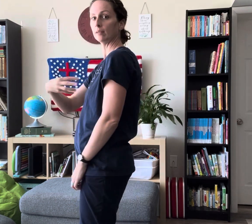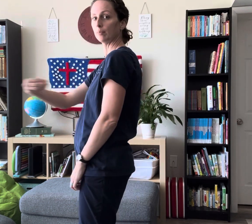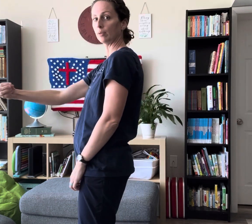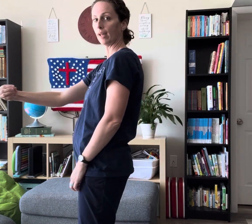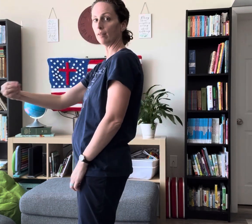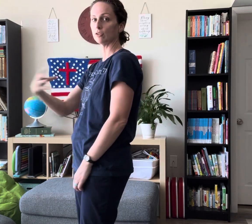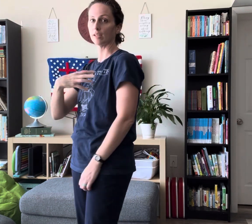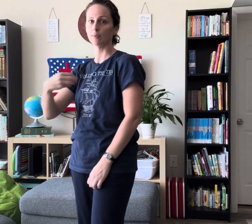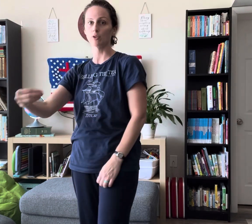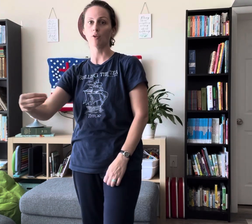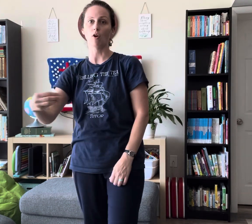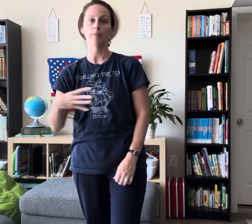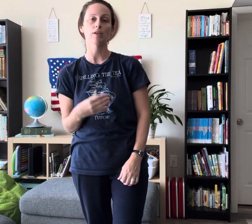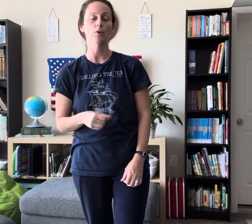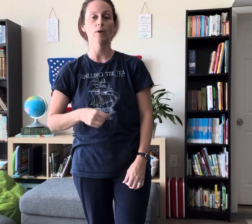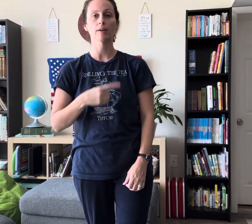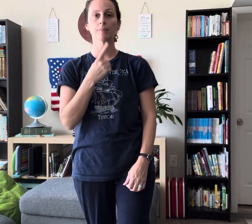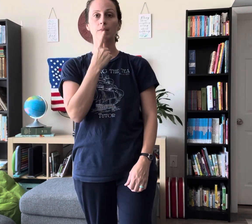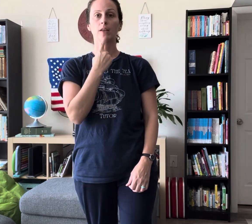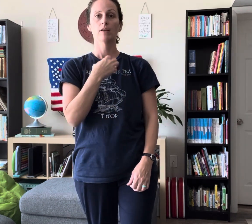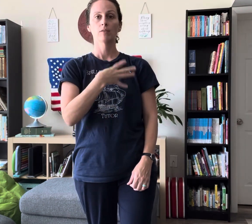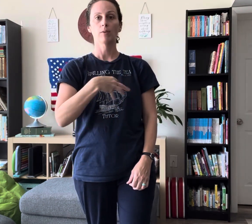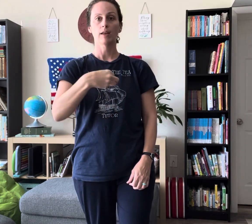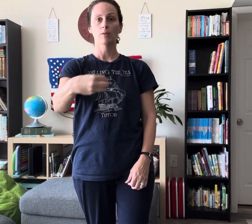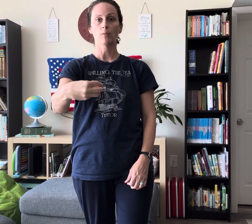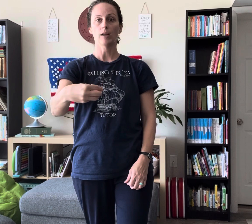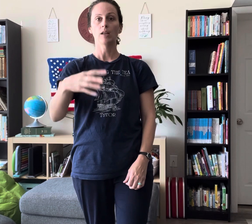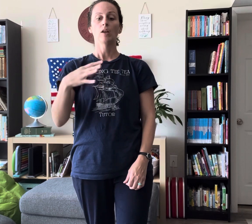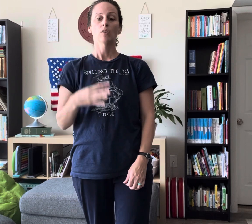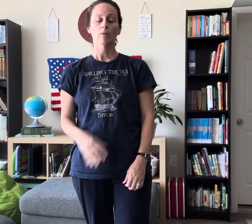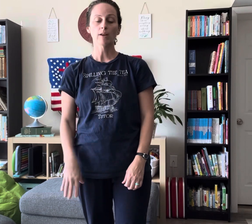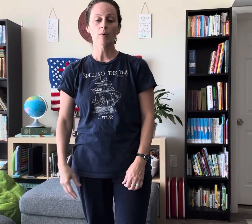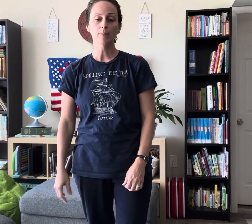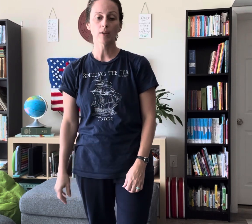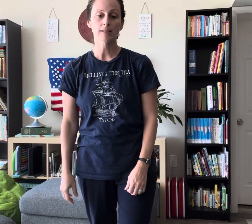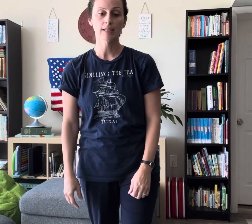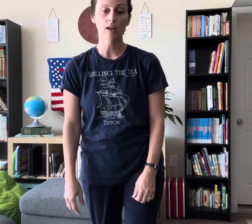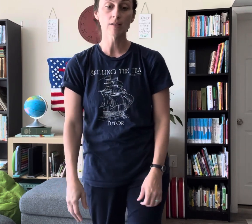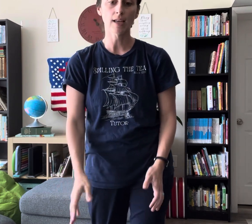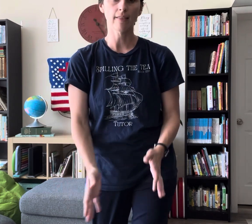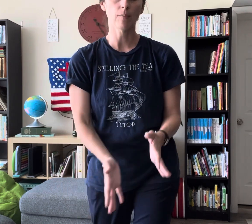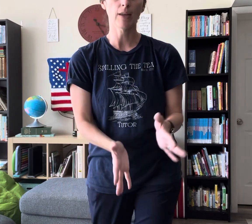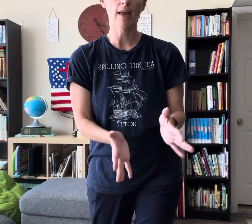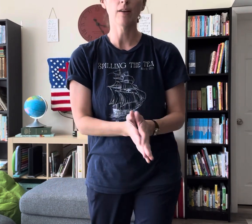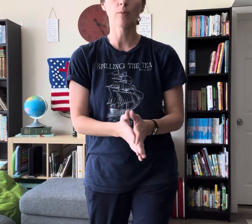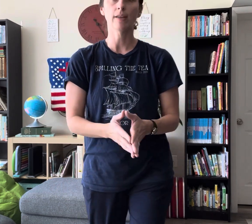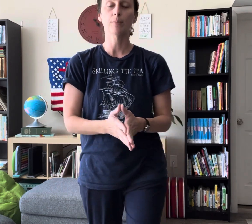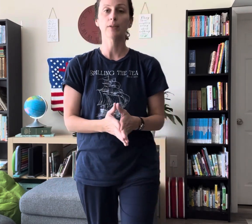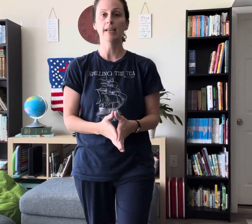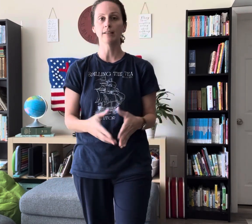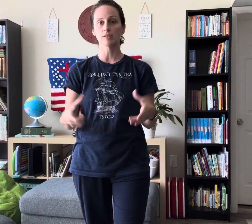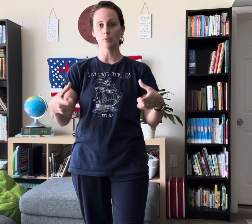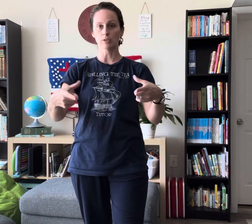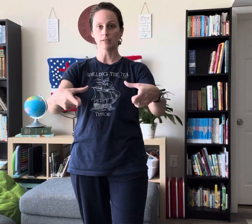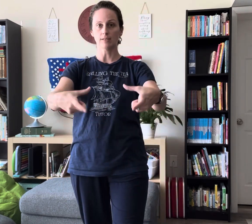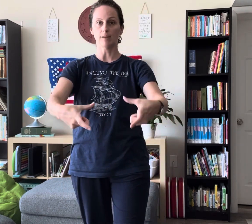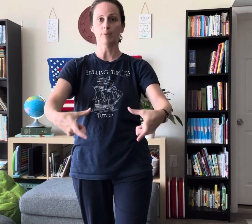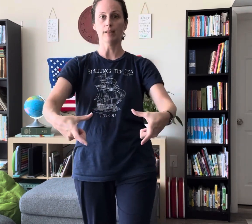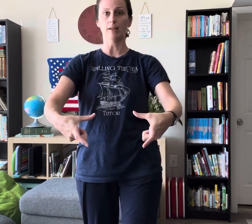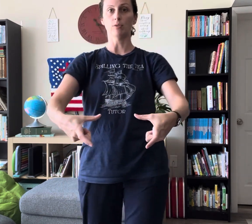pull out, just like we do for Albany, New York. Red, white. Red and white blood cells, and then we end with platelets. We're just gonna sign plate, which is like